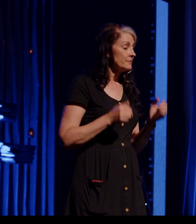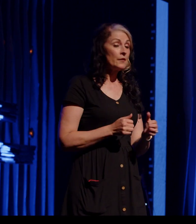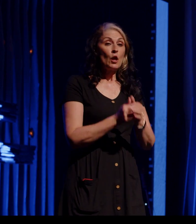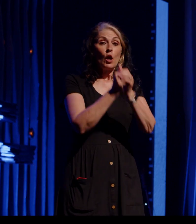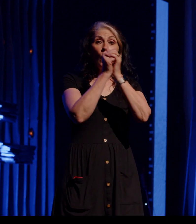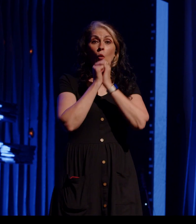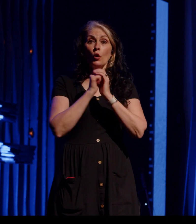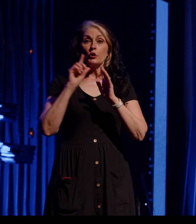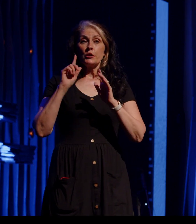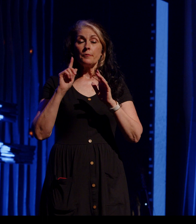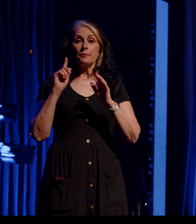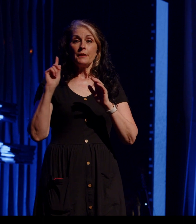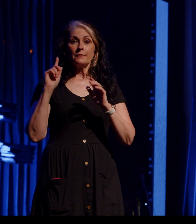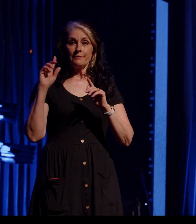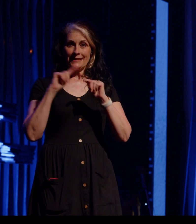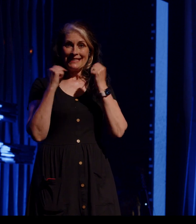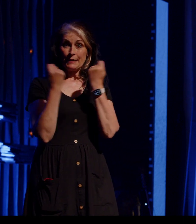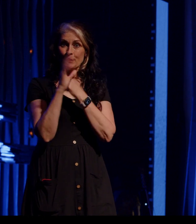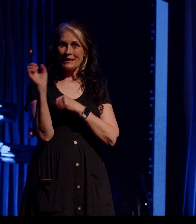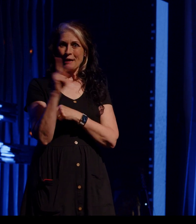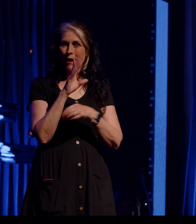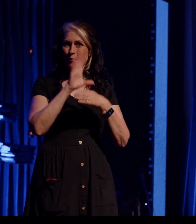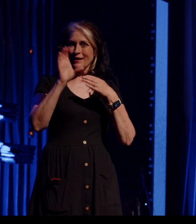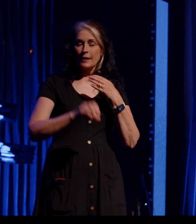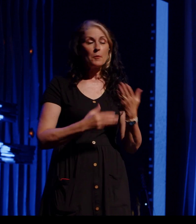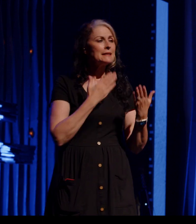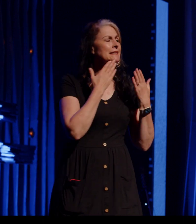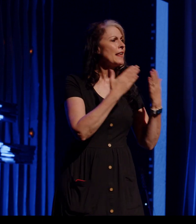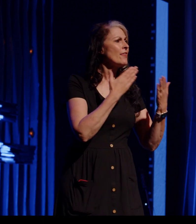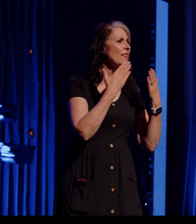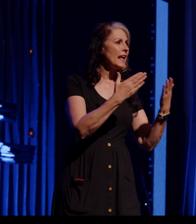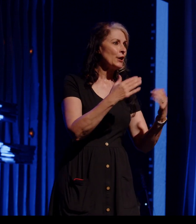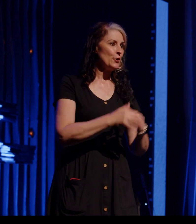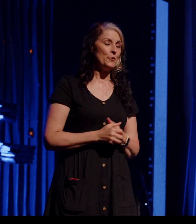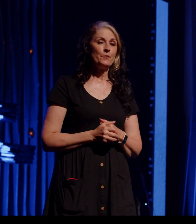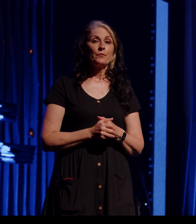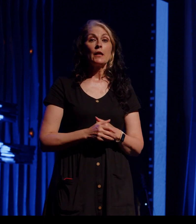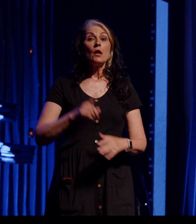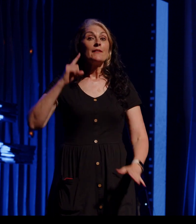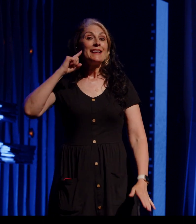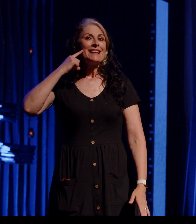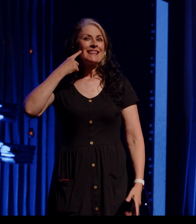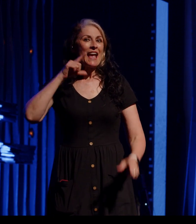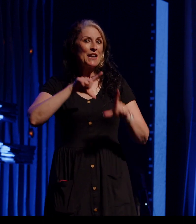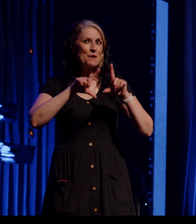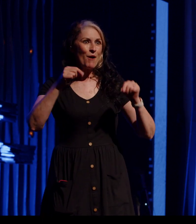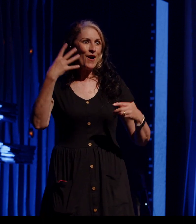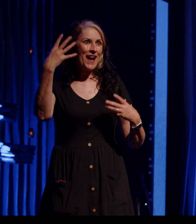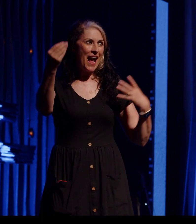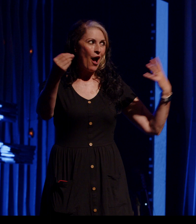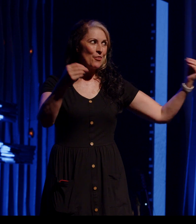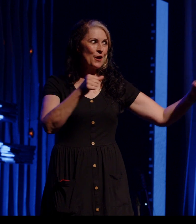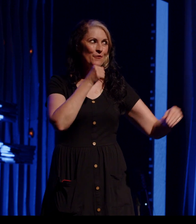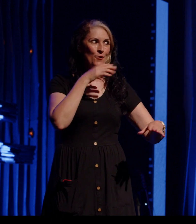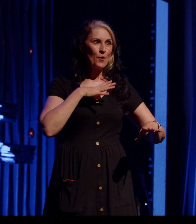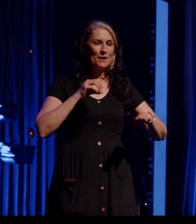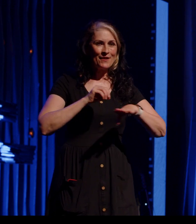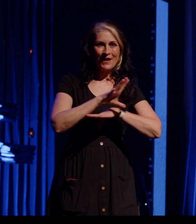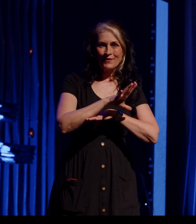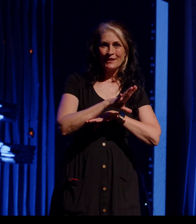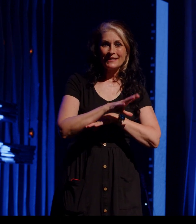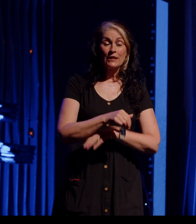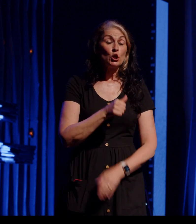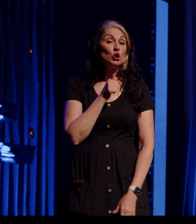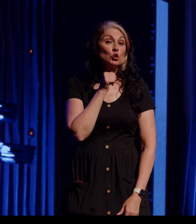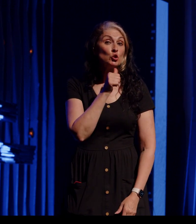Worship team's going to come back out. We're going to conclude. I want to say again, thank you. We have candy bars out there for the women of influence. Listen,